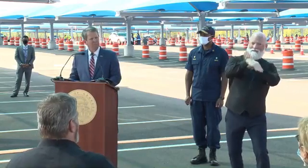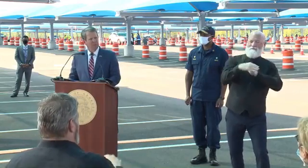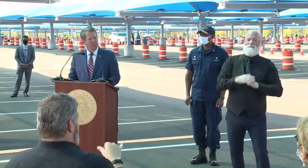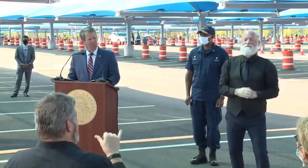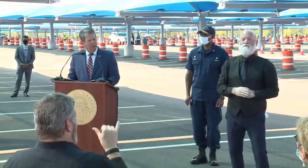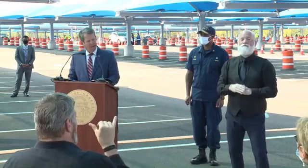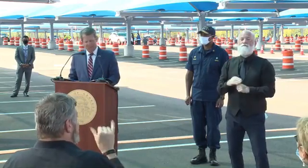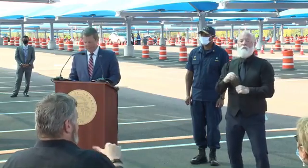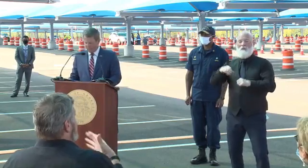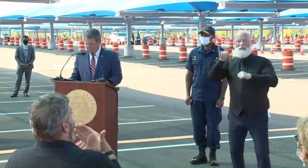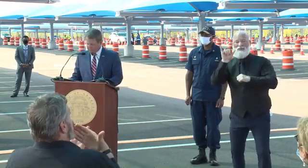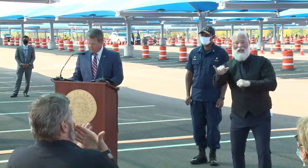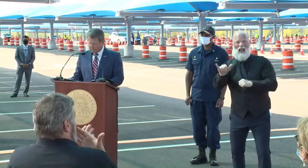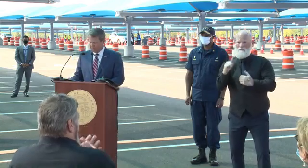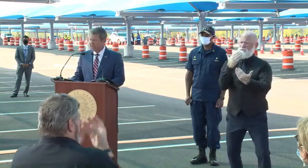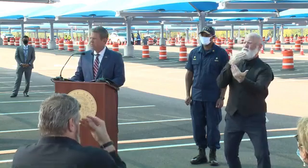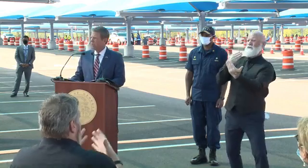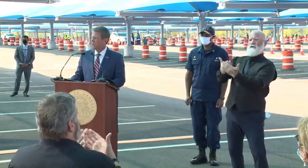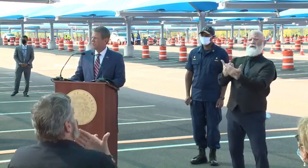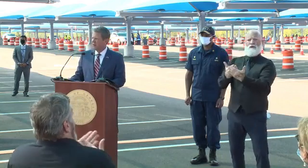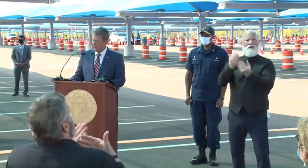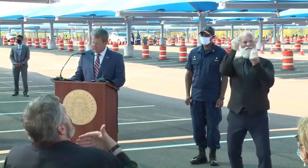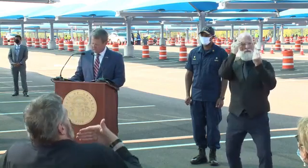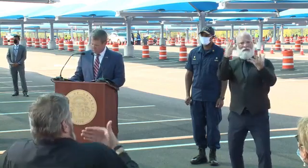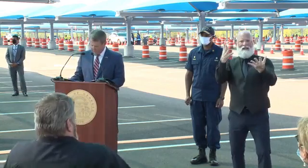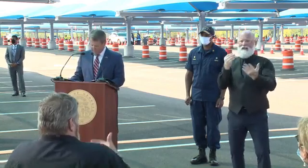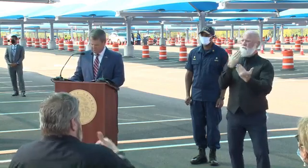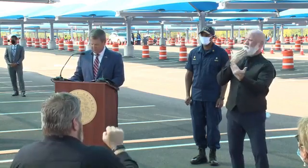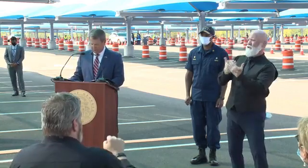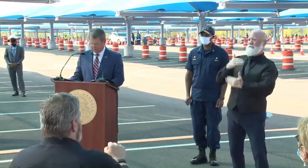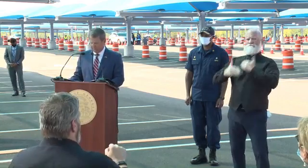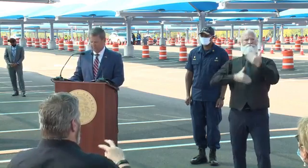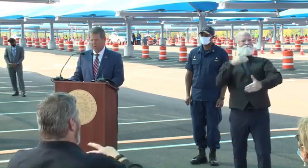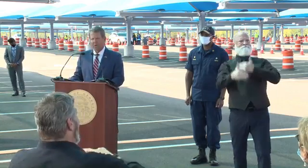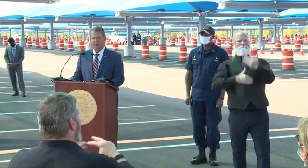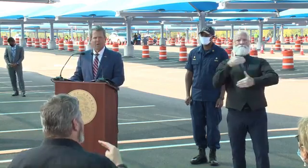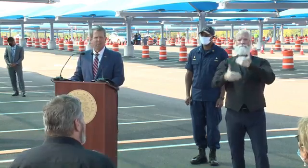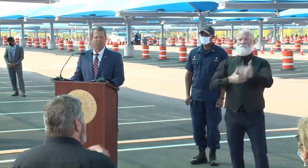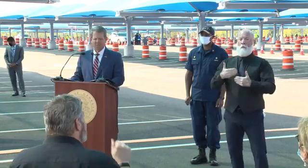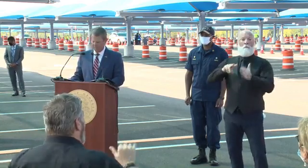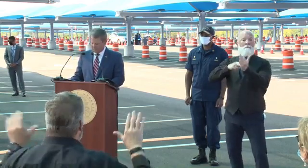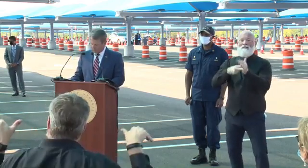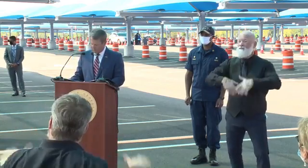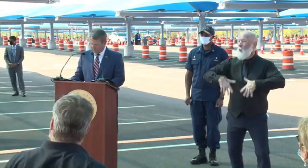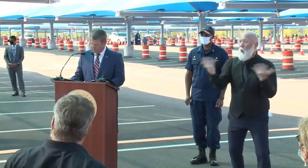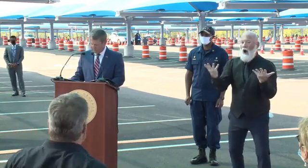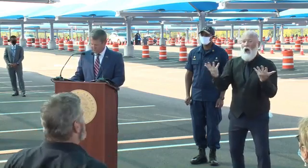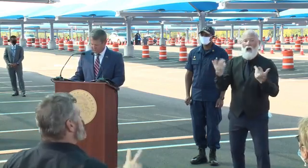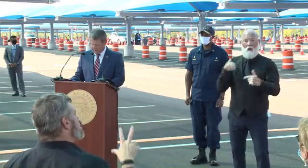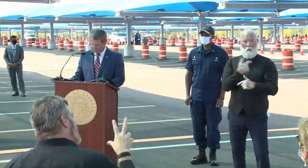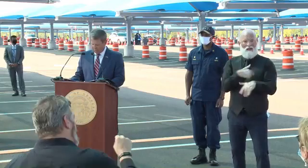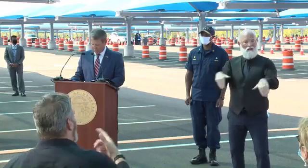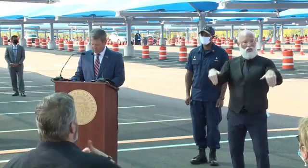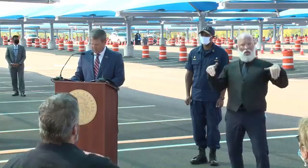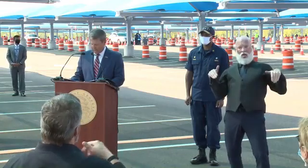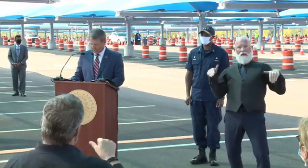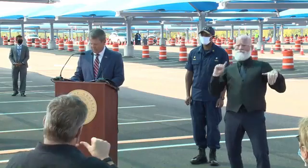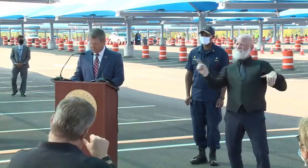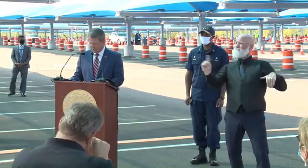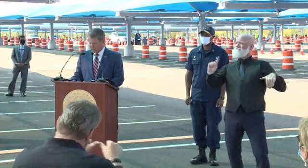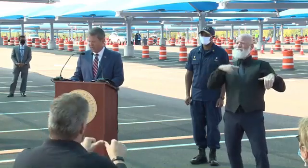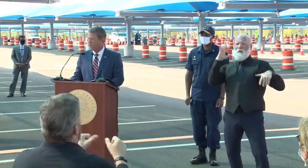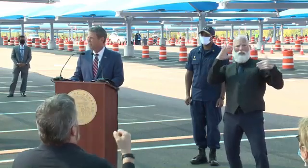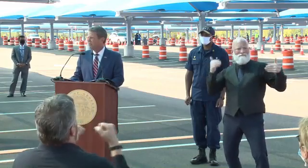is positive progress, we still have a ways to go. And moving forward, we will continue to work with